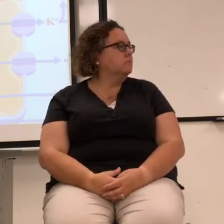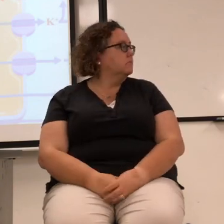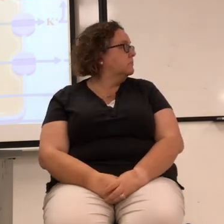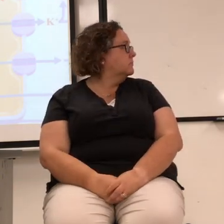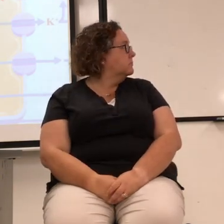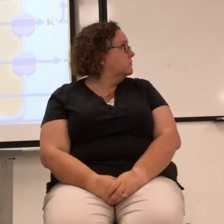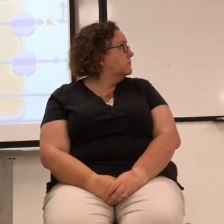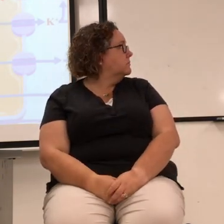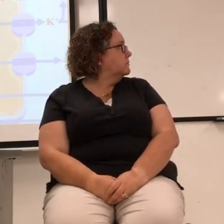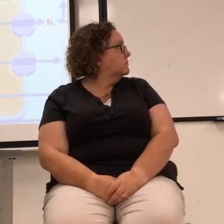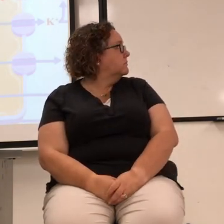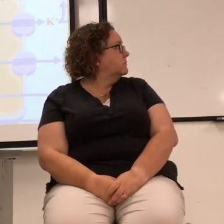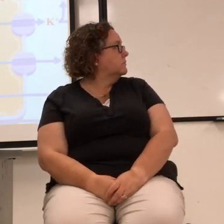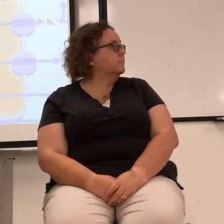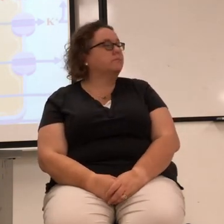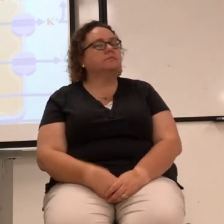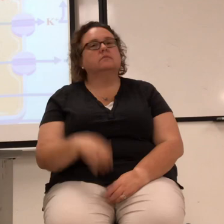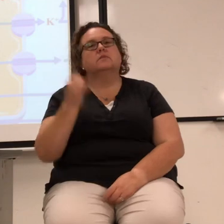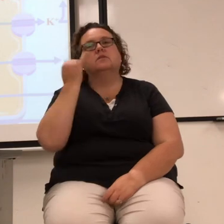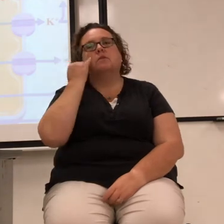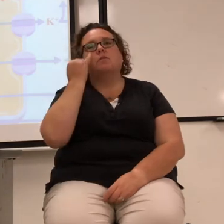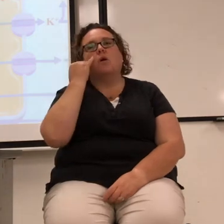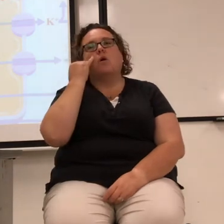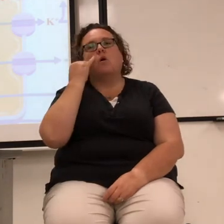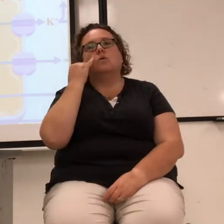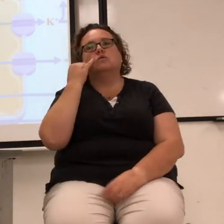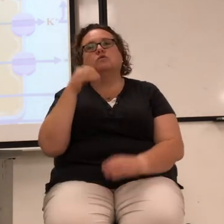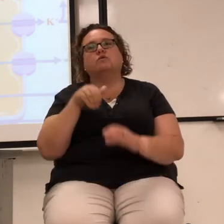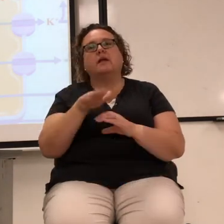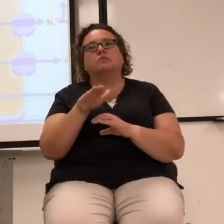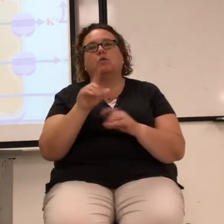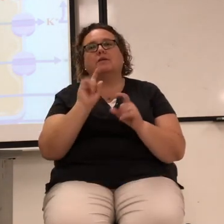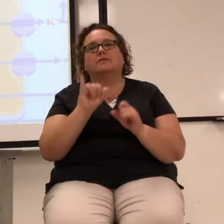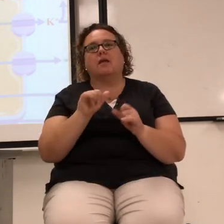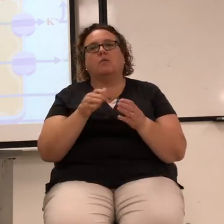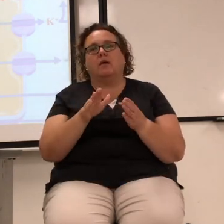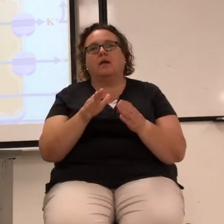let's say the direction of transport is this way, and it's X and it's Y.